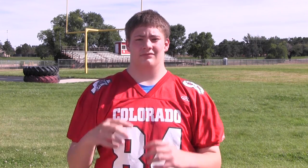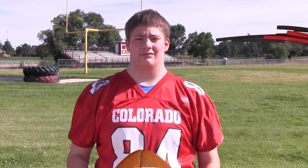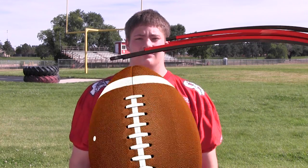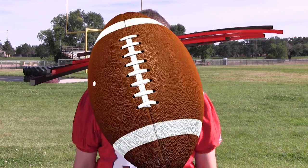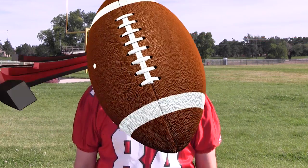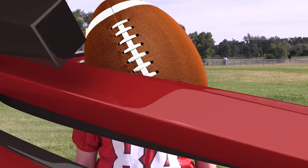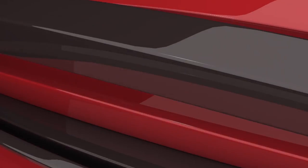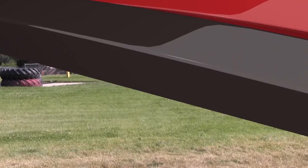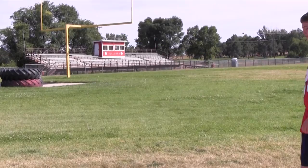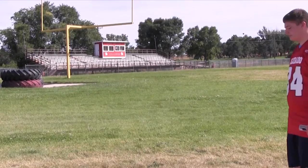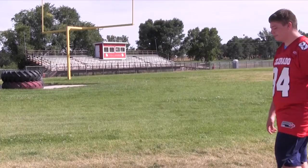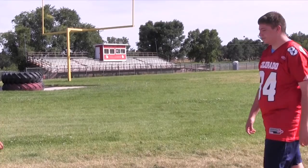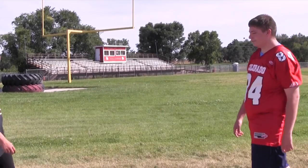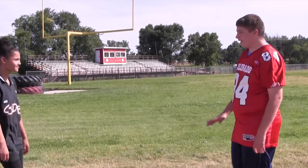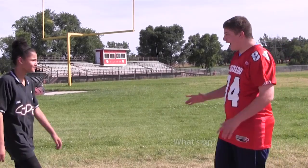Football.